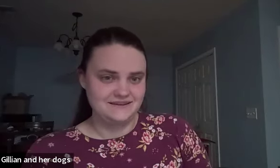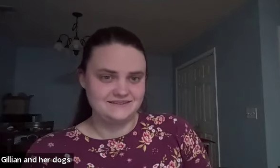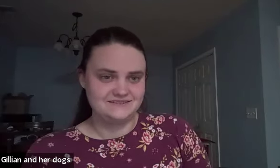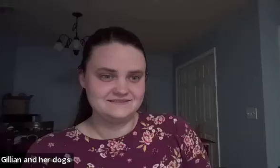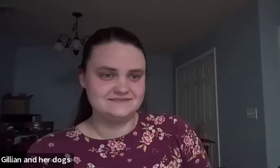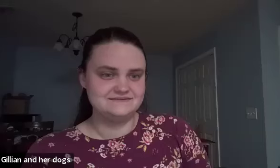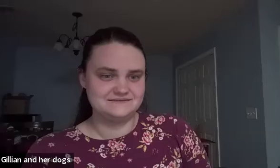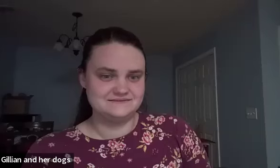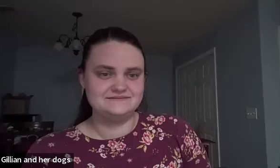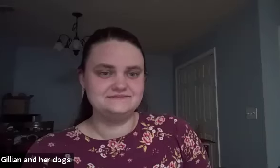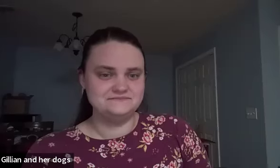P.